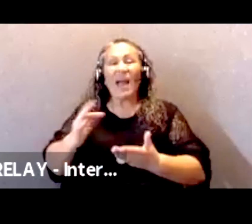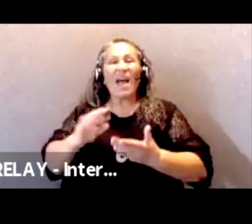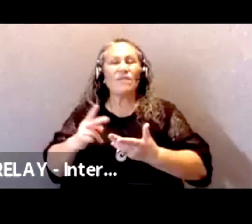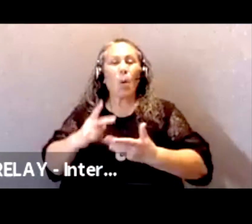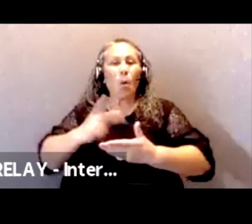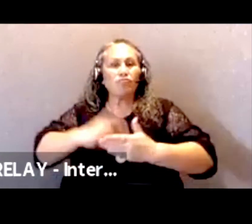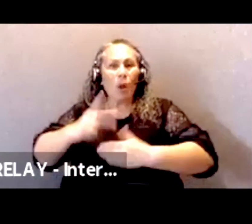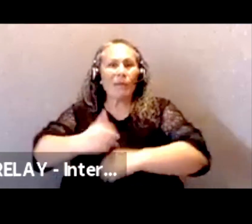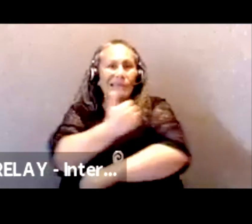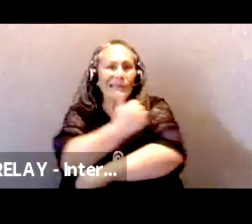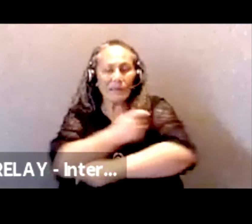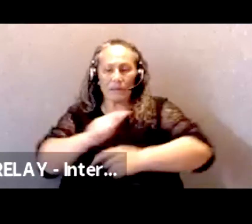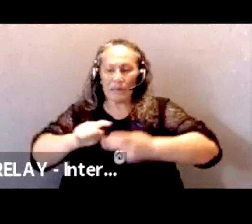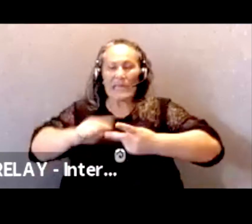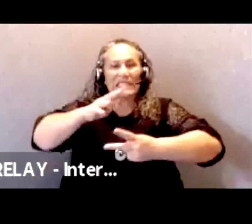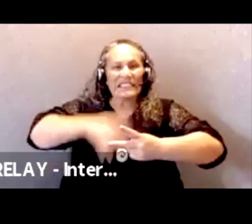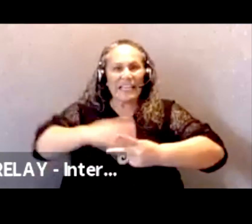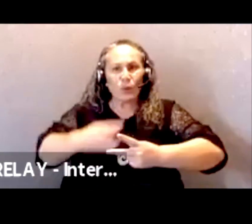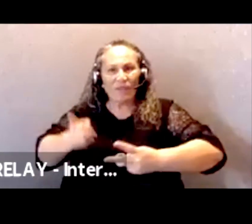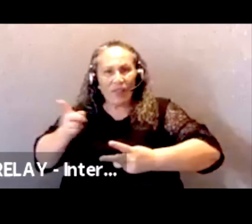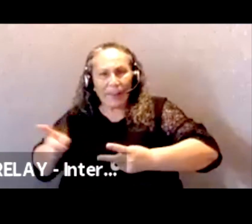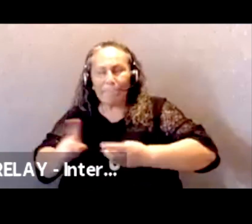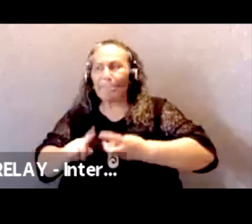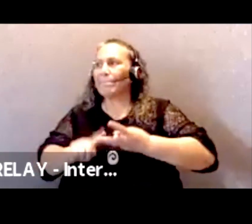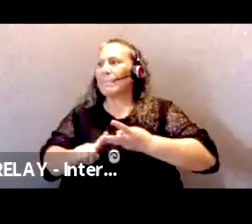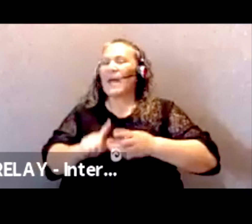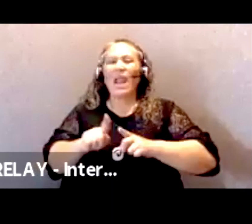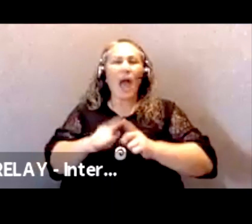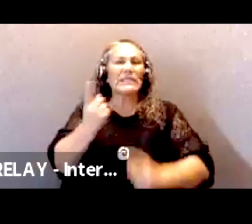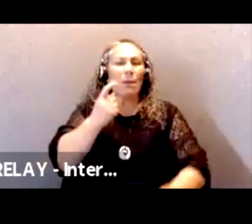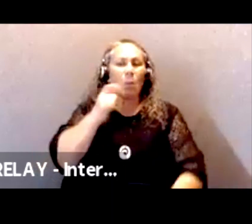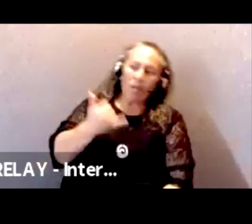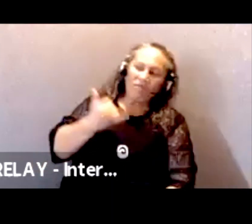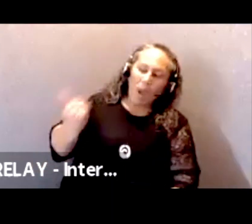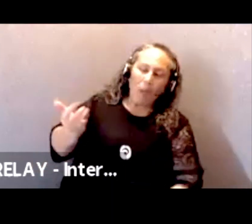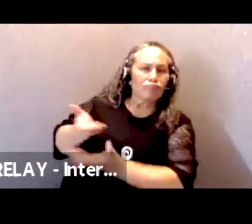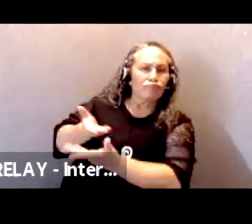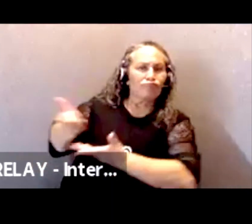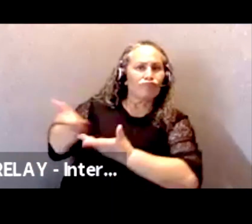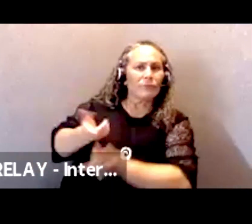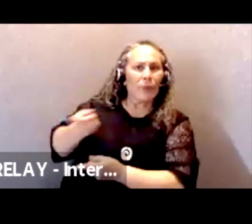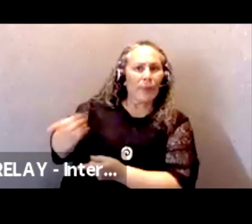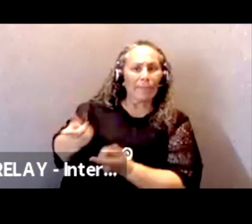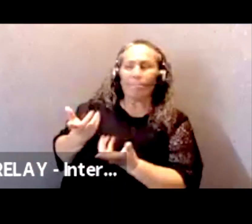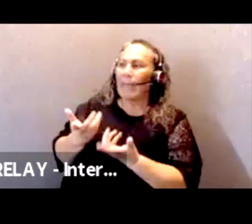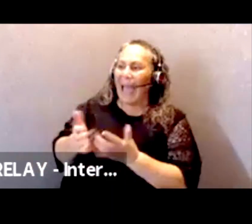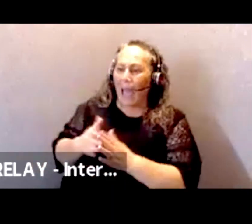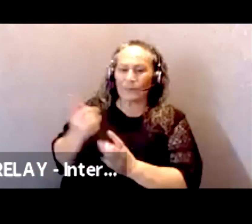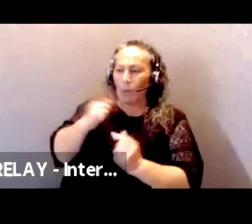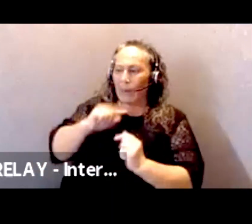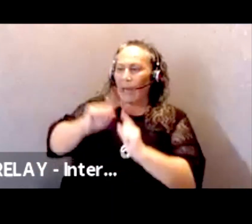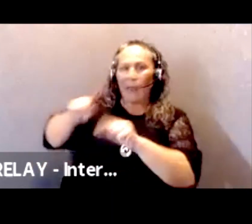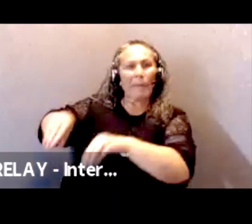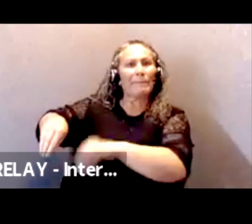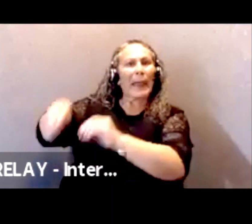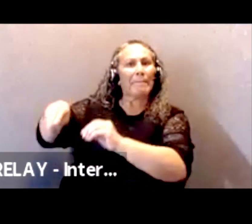them would occur, that someone would call them, have that conversation with them, how they would be collected,